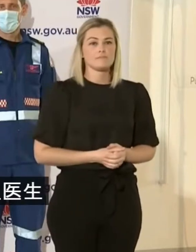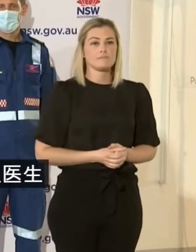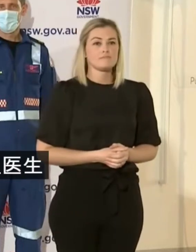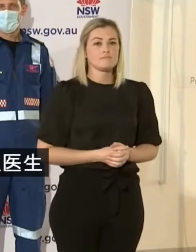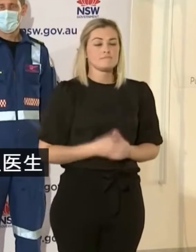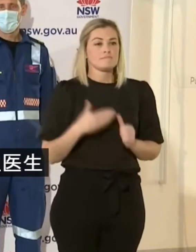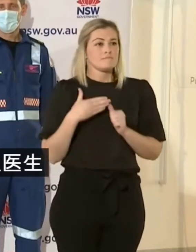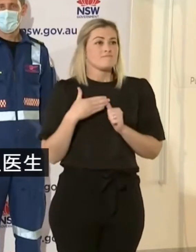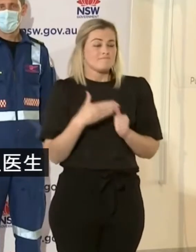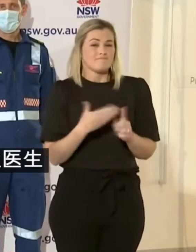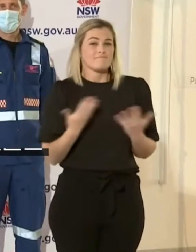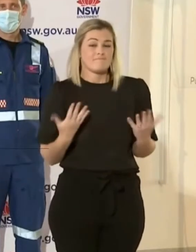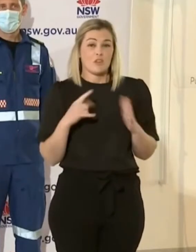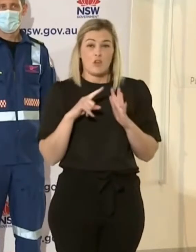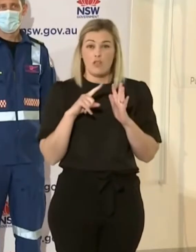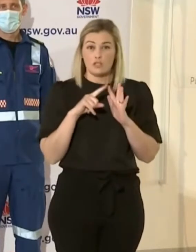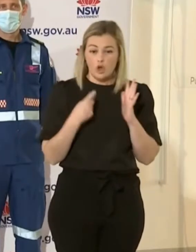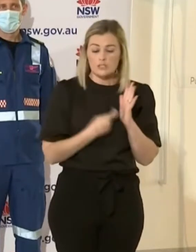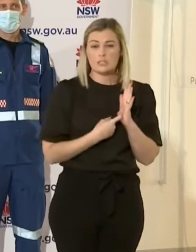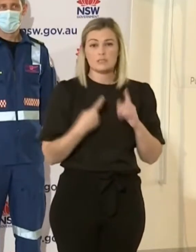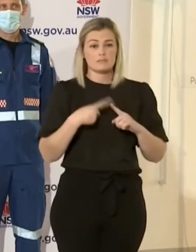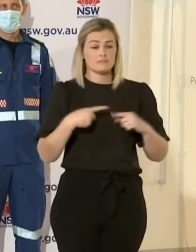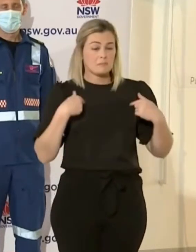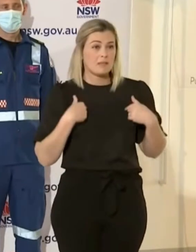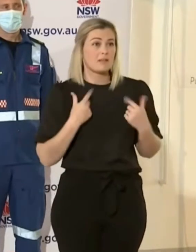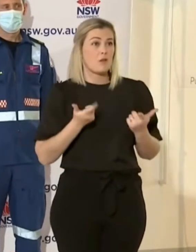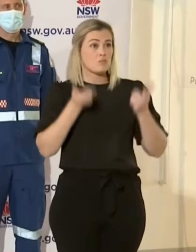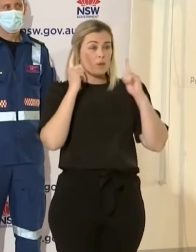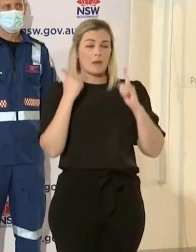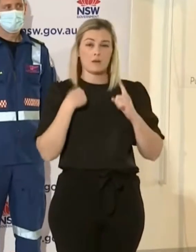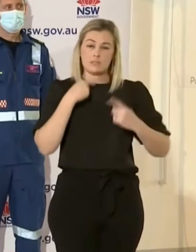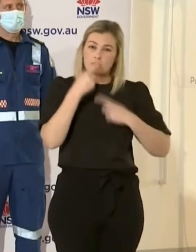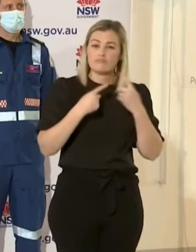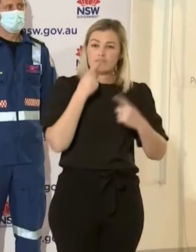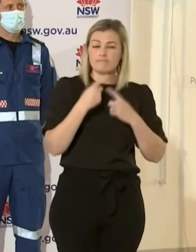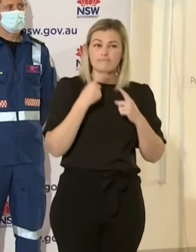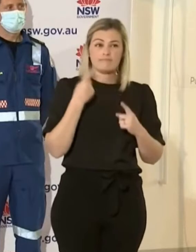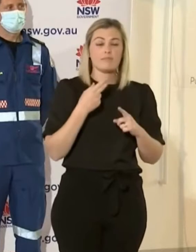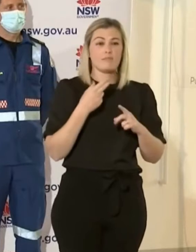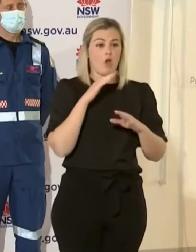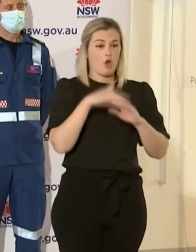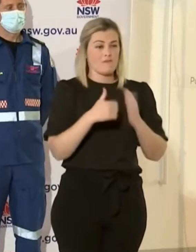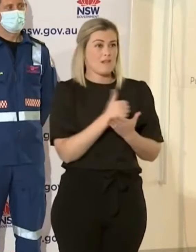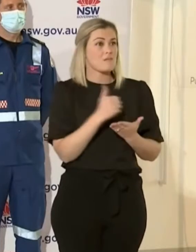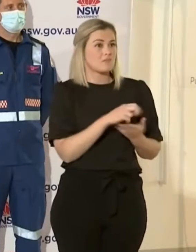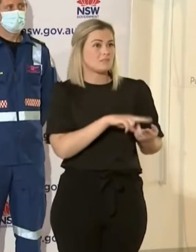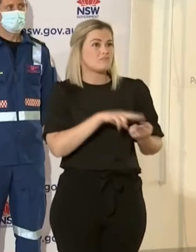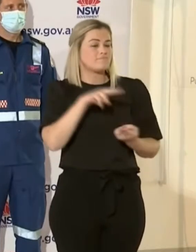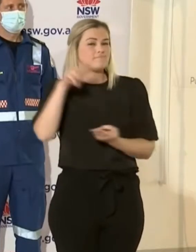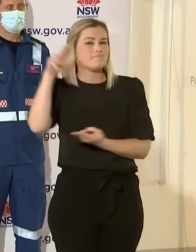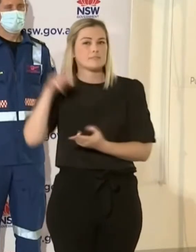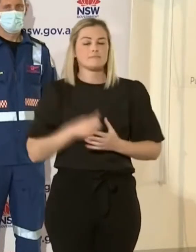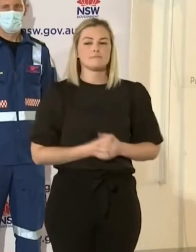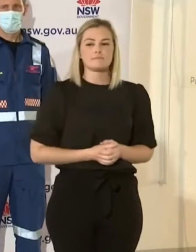before these press conferences now for a number of weeks have been talking about the increasing numbers. We've had, I don't think you were here, but we've had